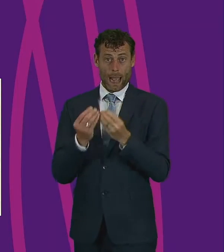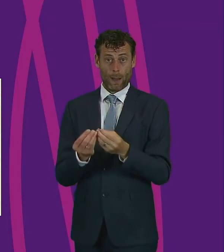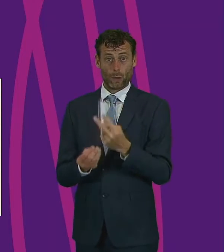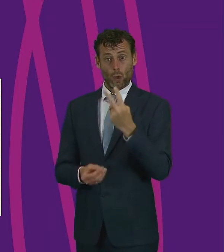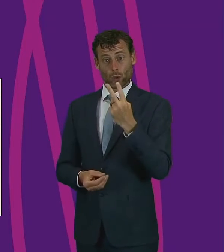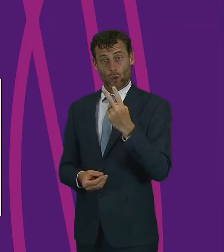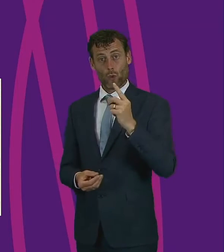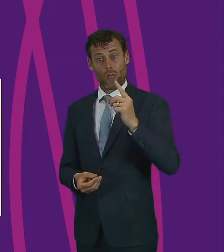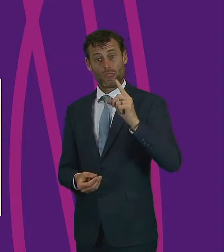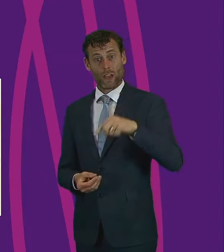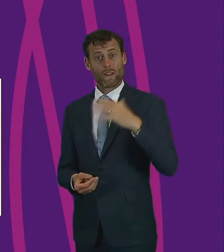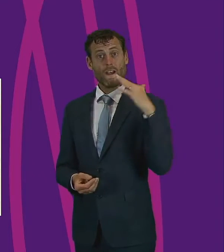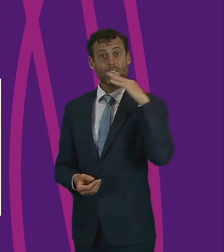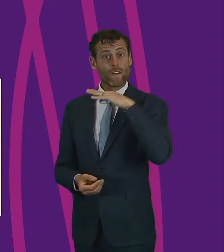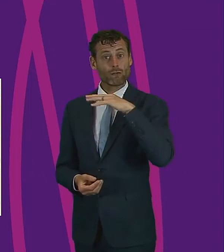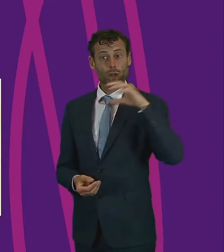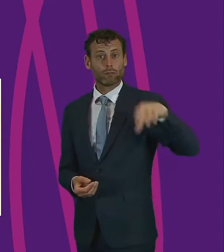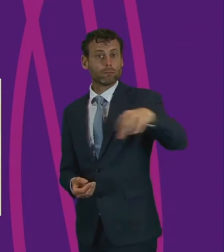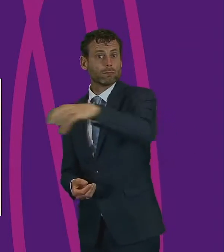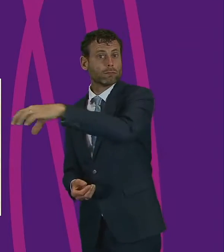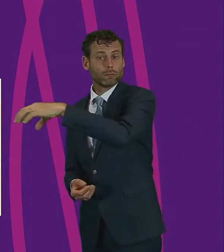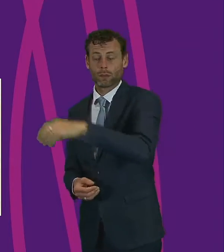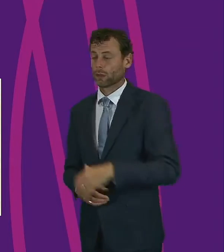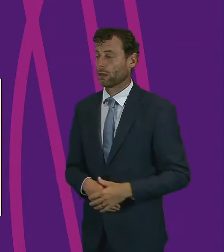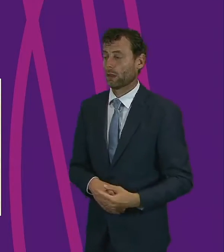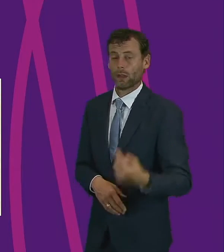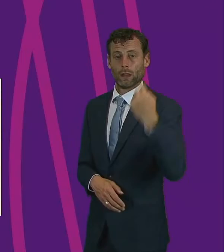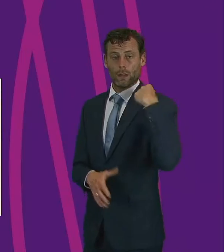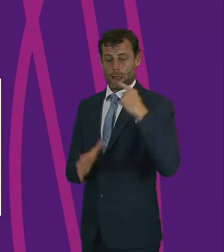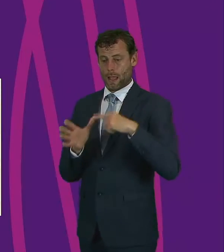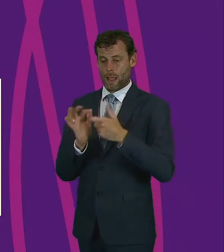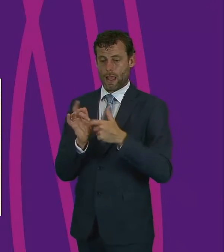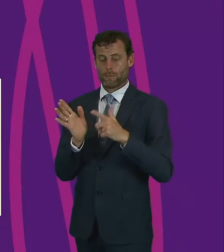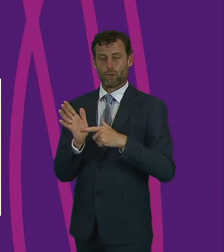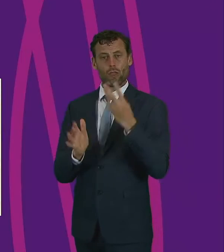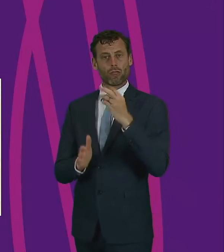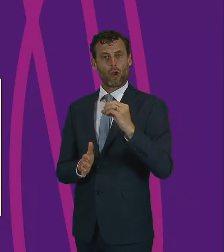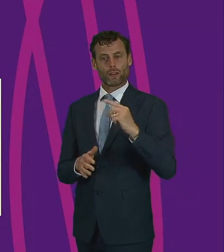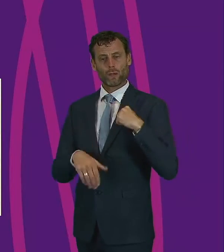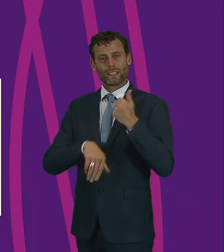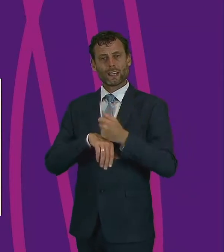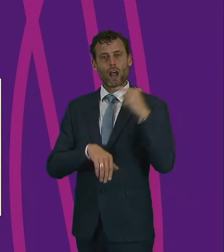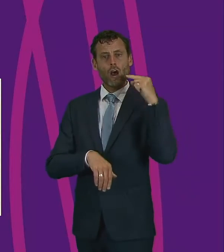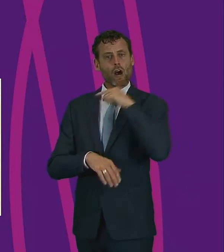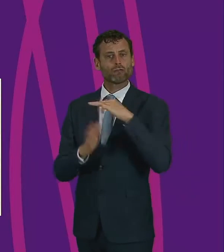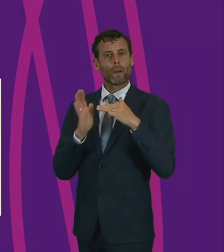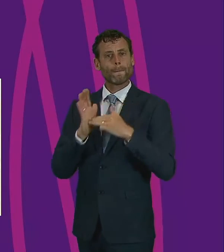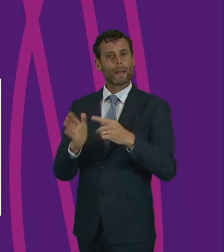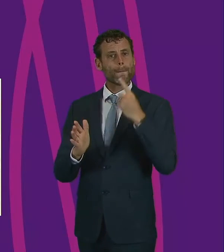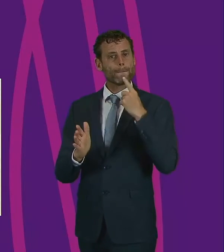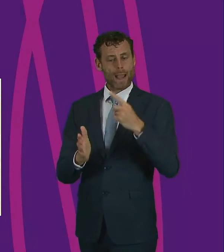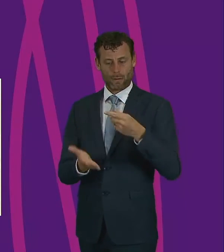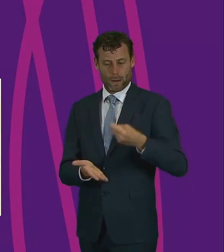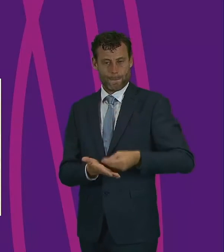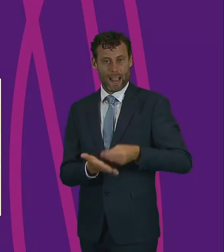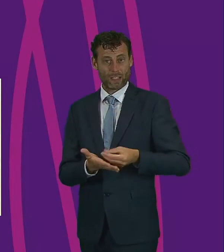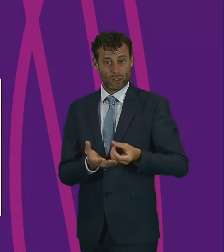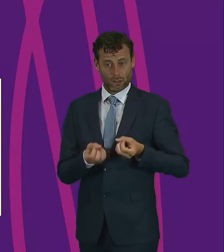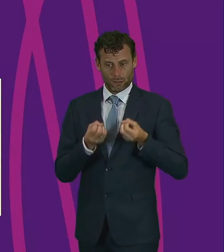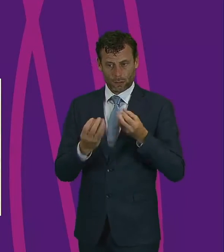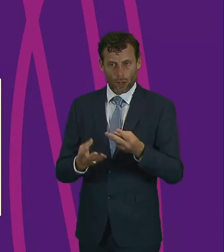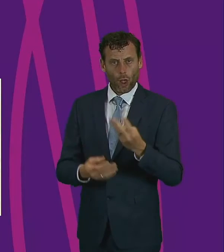premises. On April the 30th, we launched a £100 million package across 3 business support funds, offering targeted